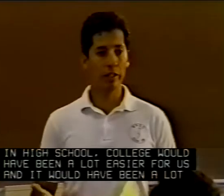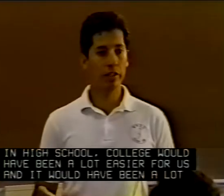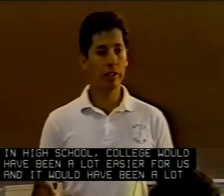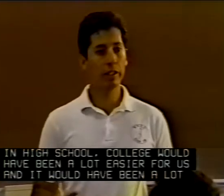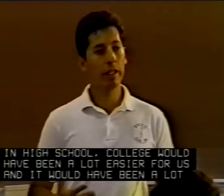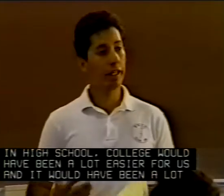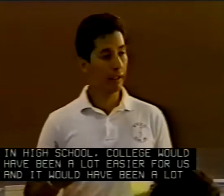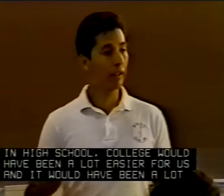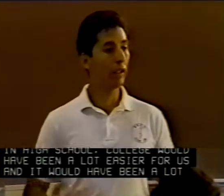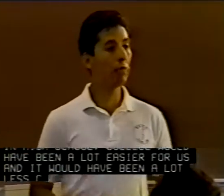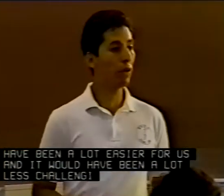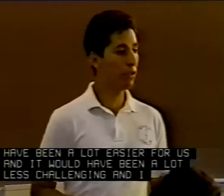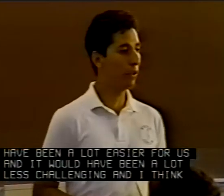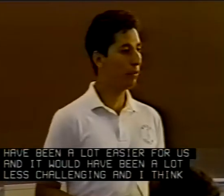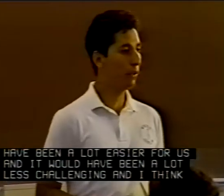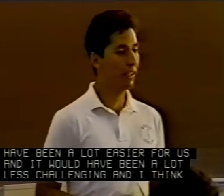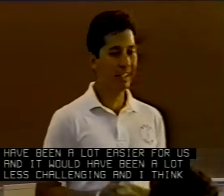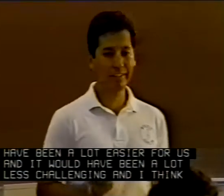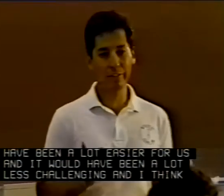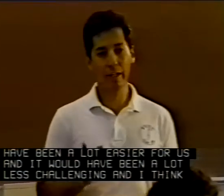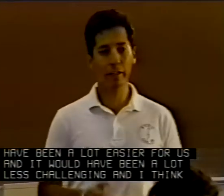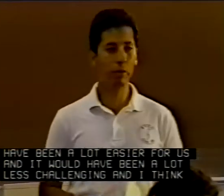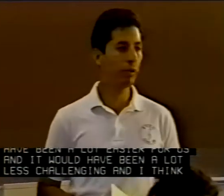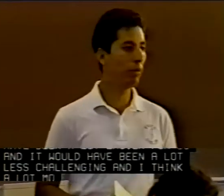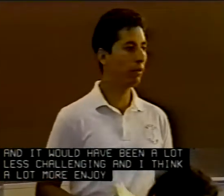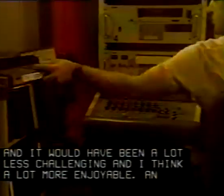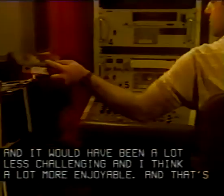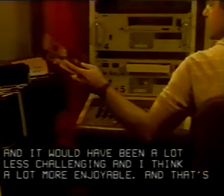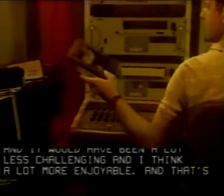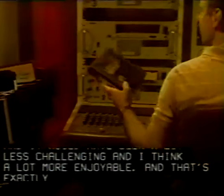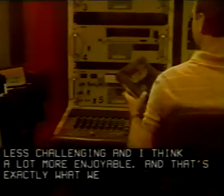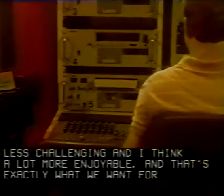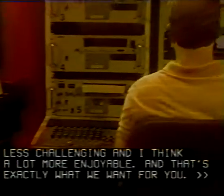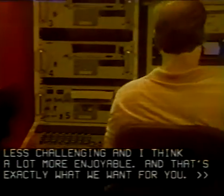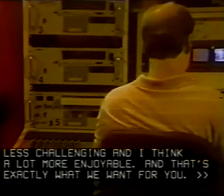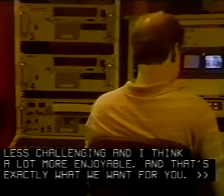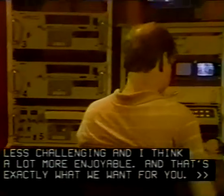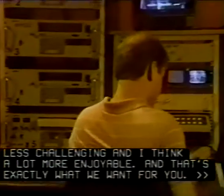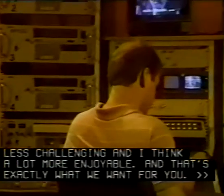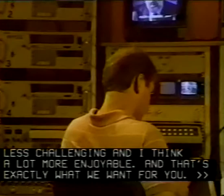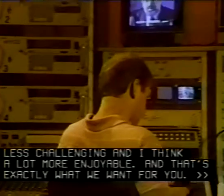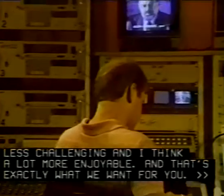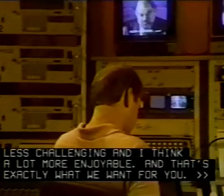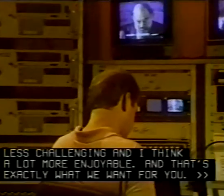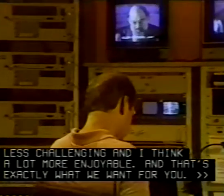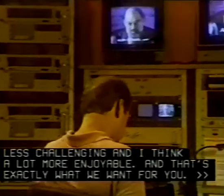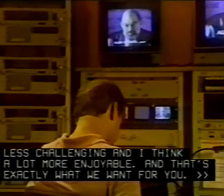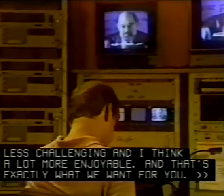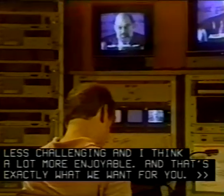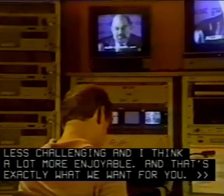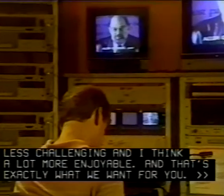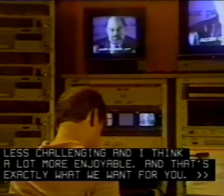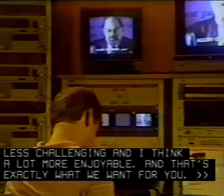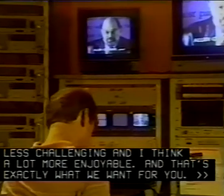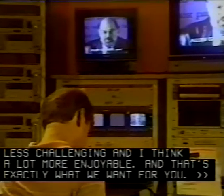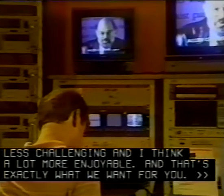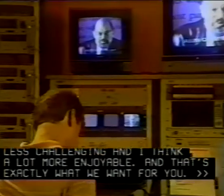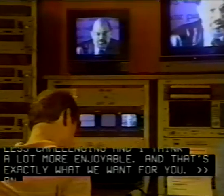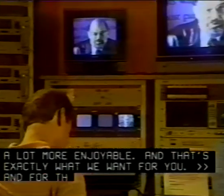challenging, and I think a lot more enjoyable. And that's exactly what we want for you. And for those who don't have time to attend